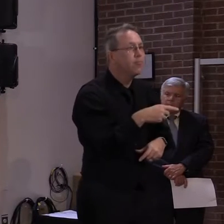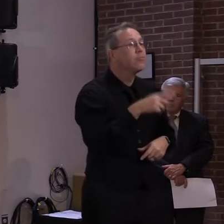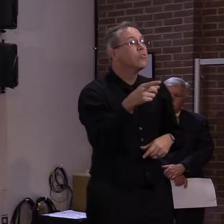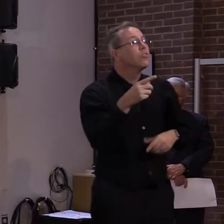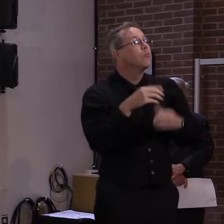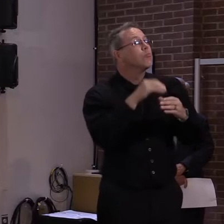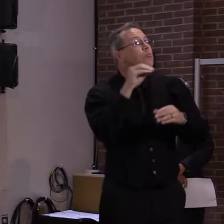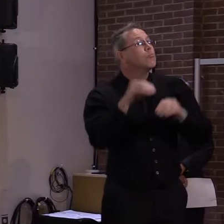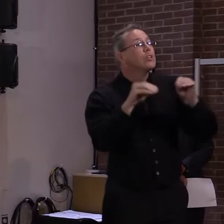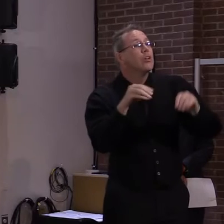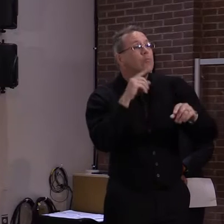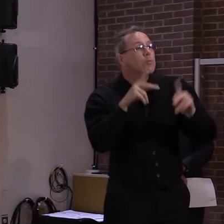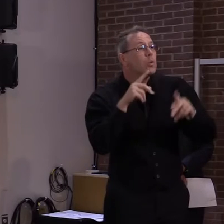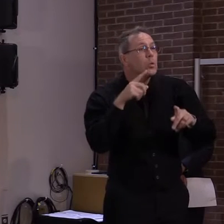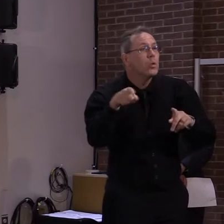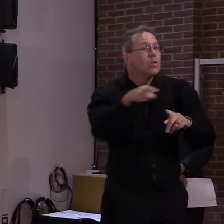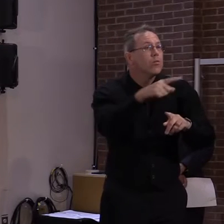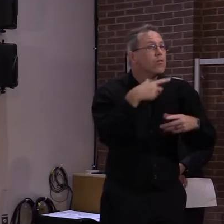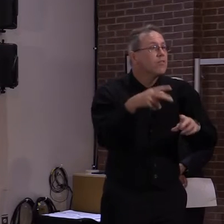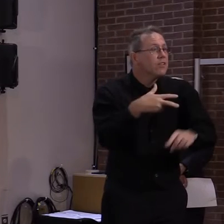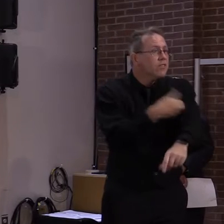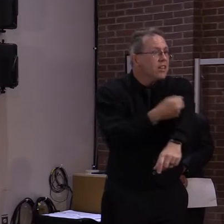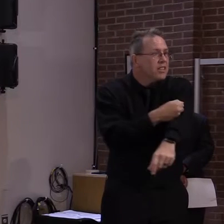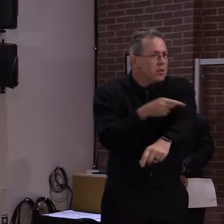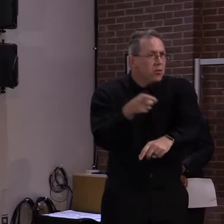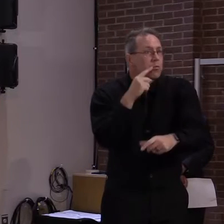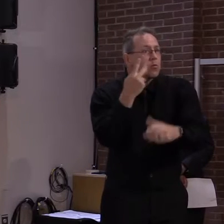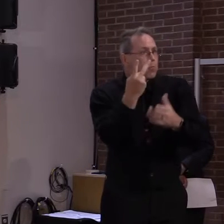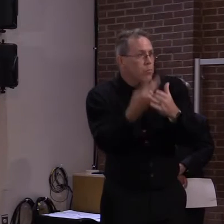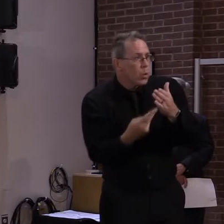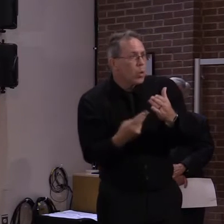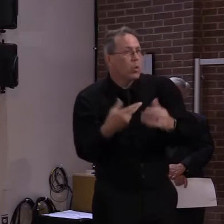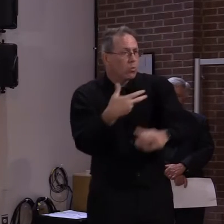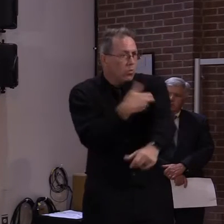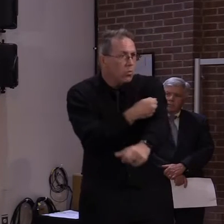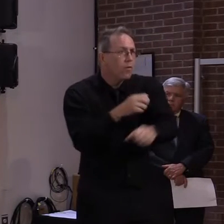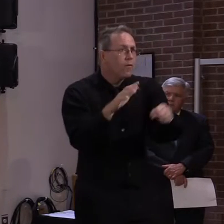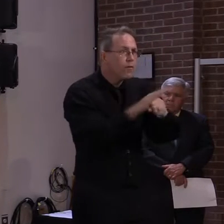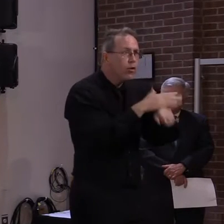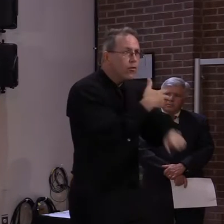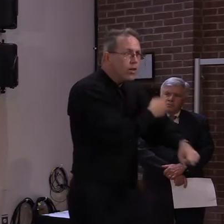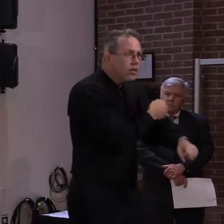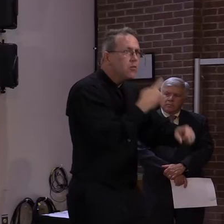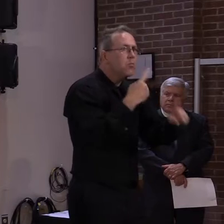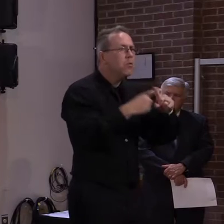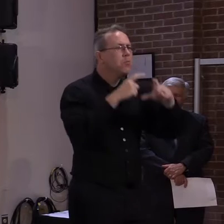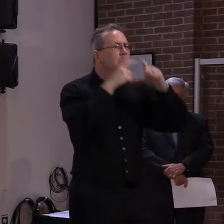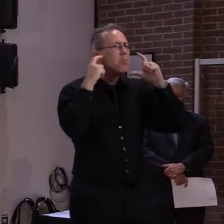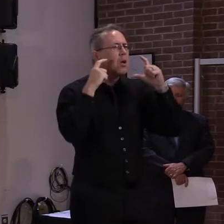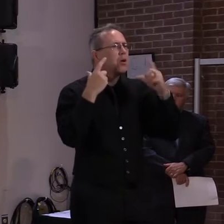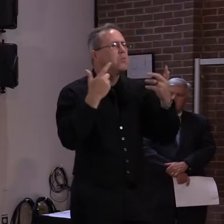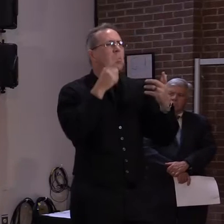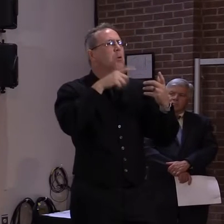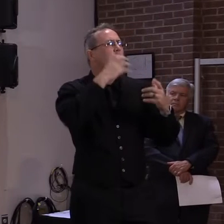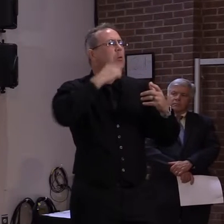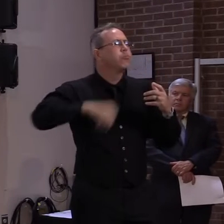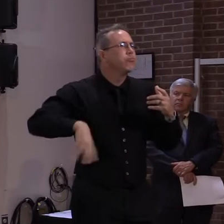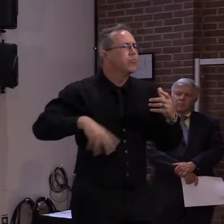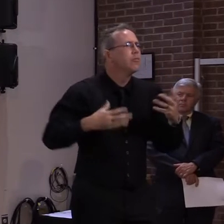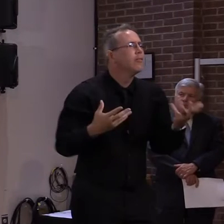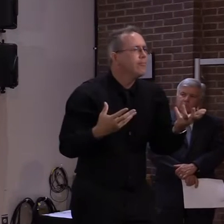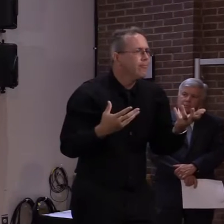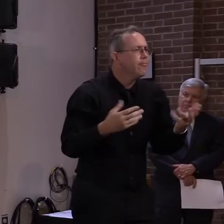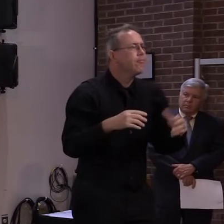doses. But it would be just lifted for the eligible population and only if that threshold is